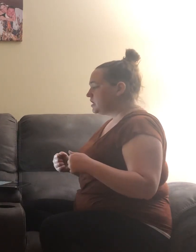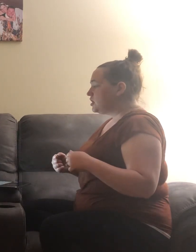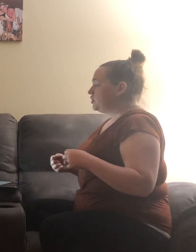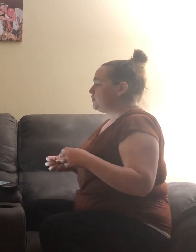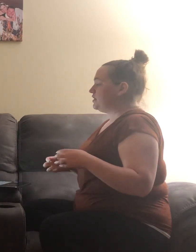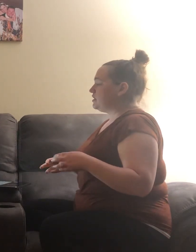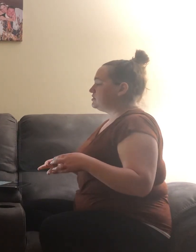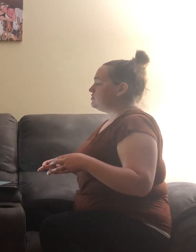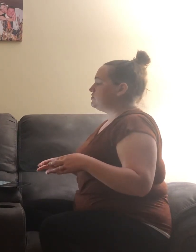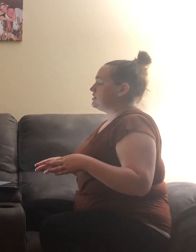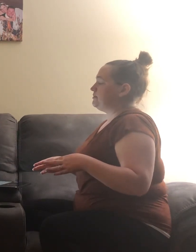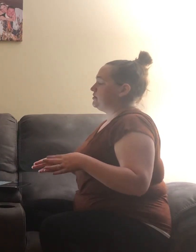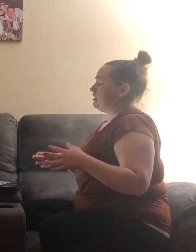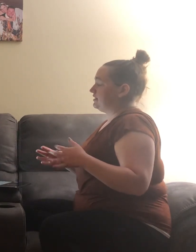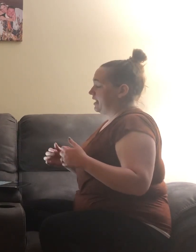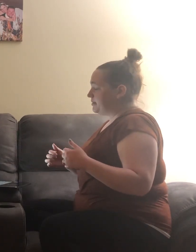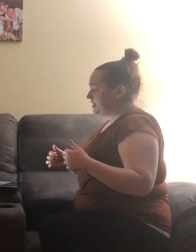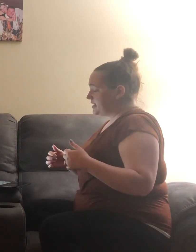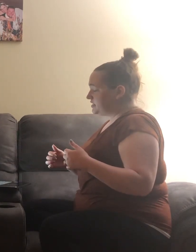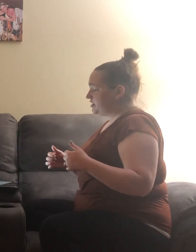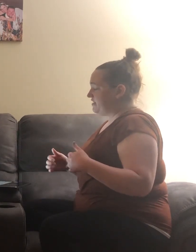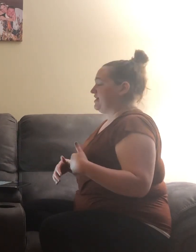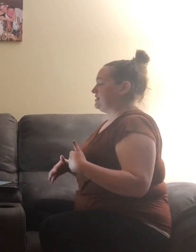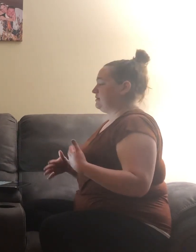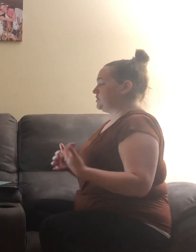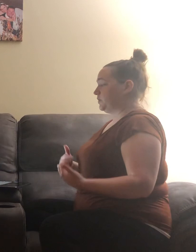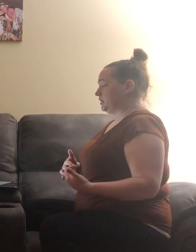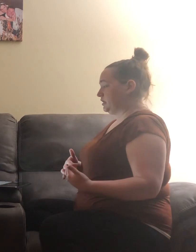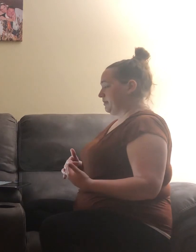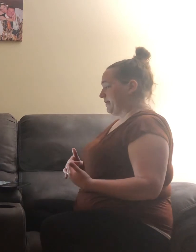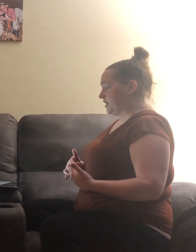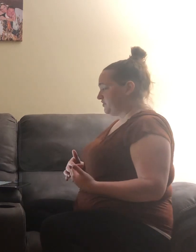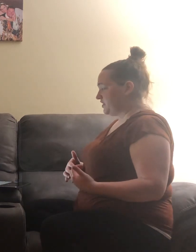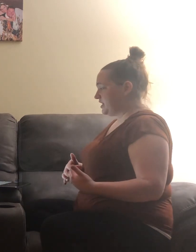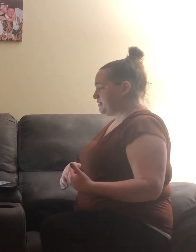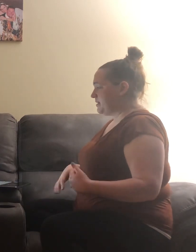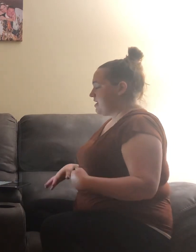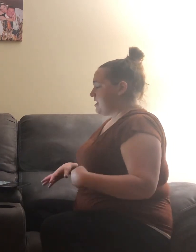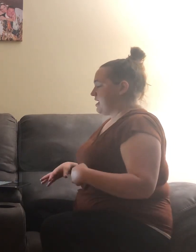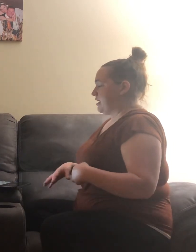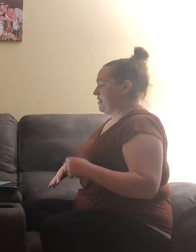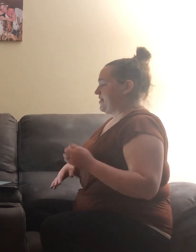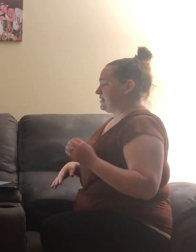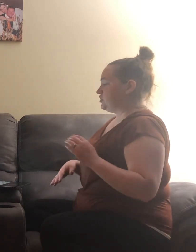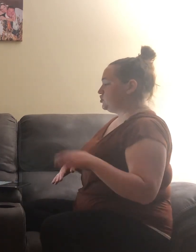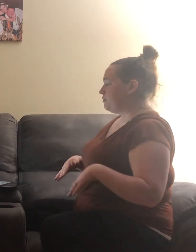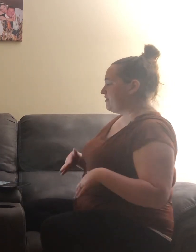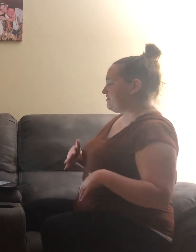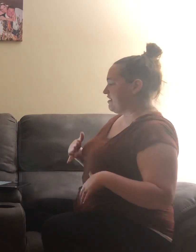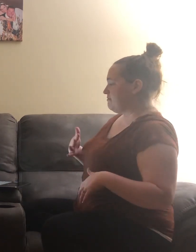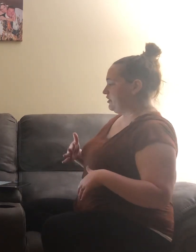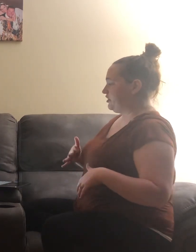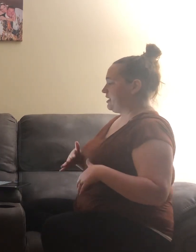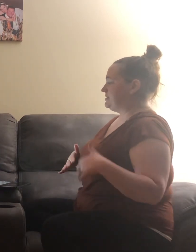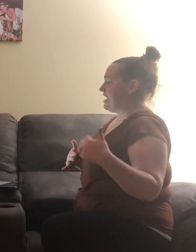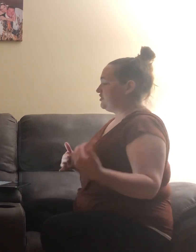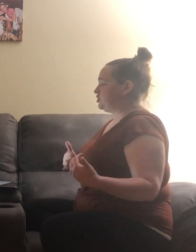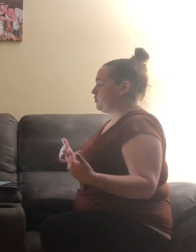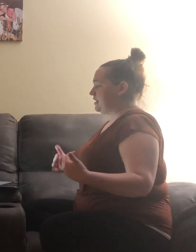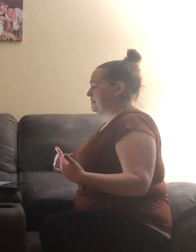You can also use albuterol nebulizer if that seems to work a little bit better for him. And that's 2.5 milligrams every 20 minutes